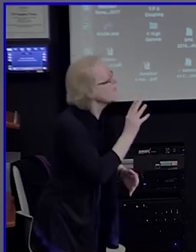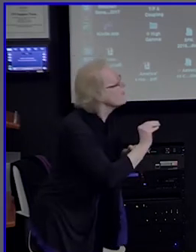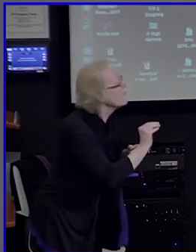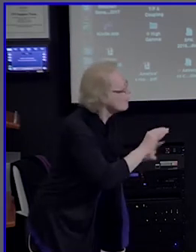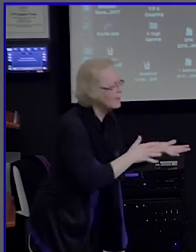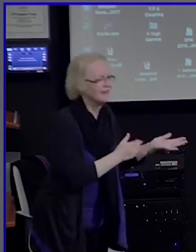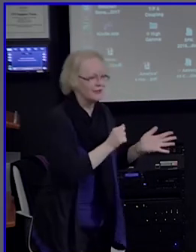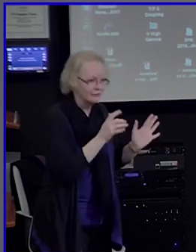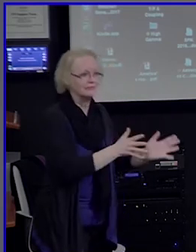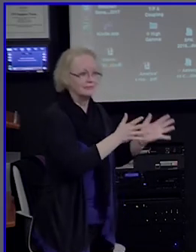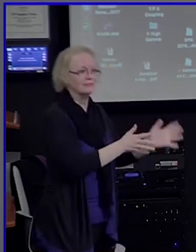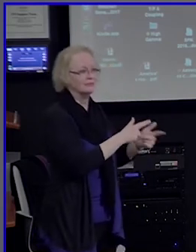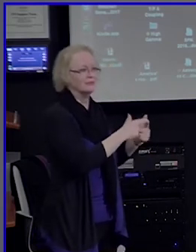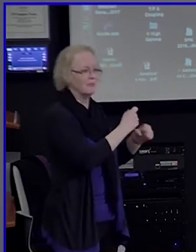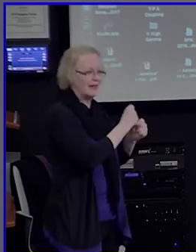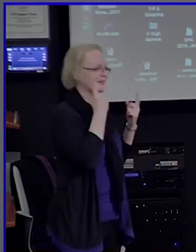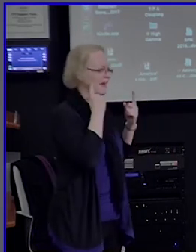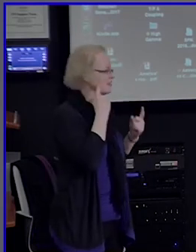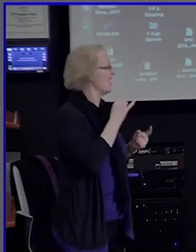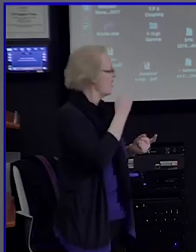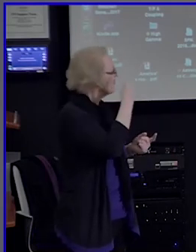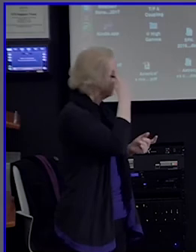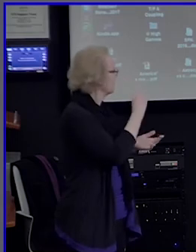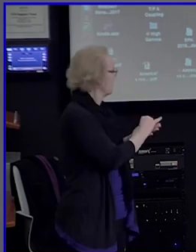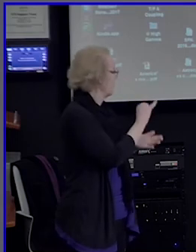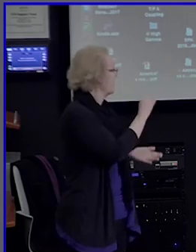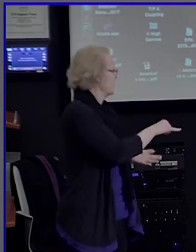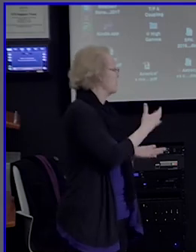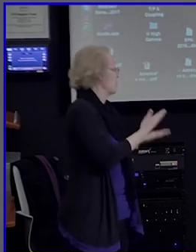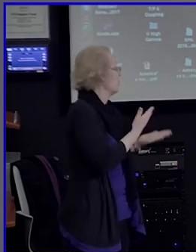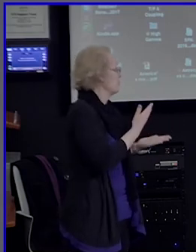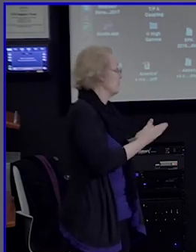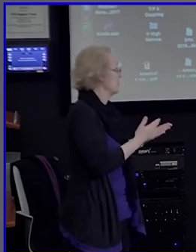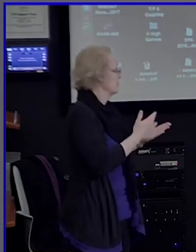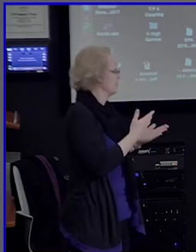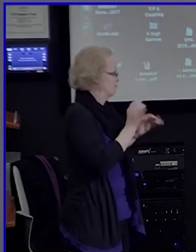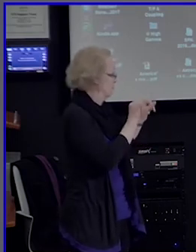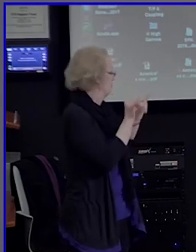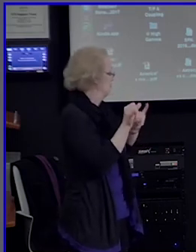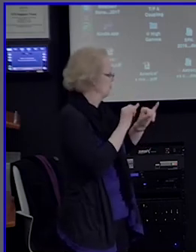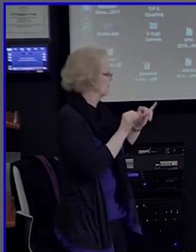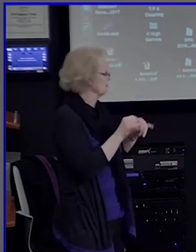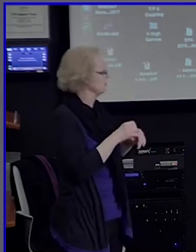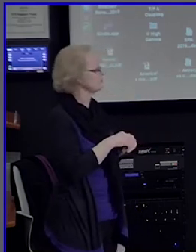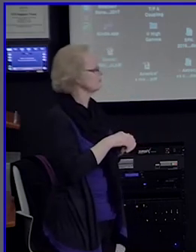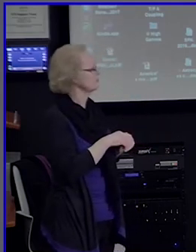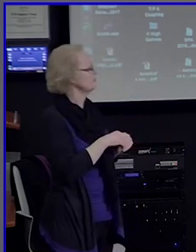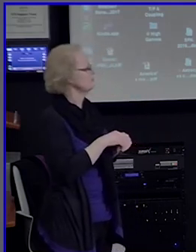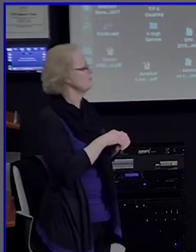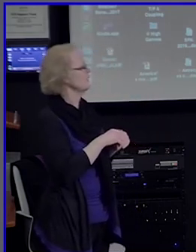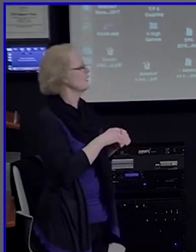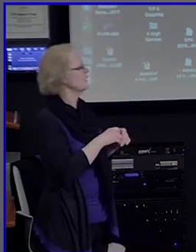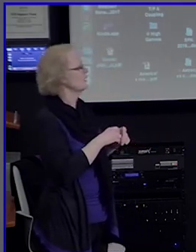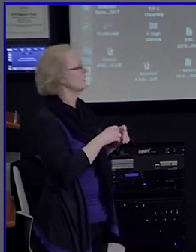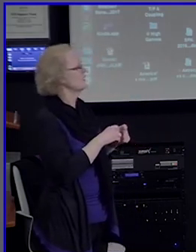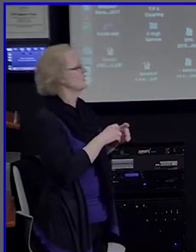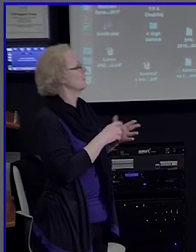i'm thinking that that's probably the case and i think that defining that um